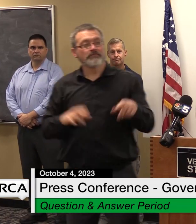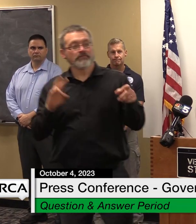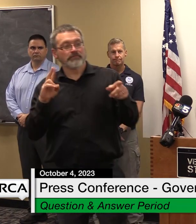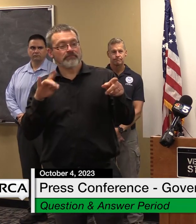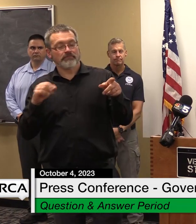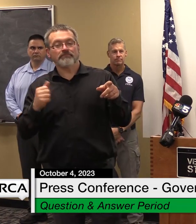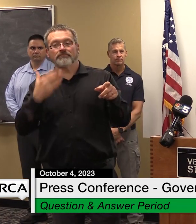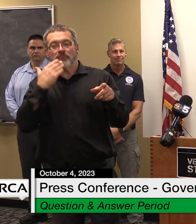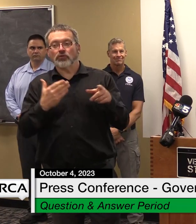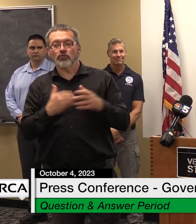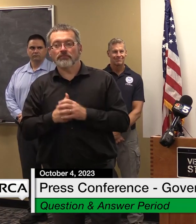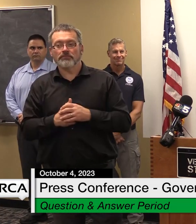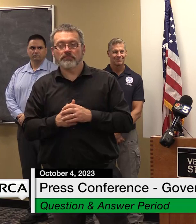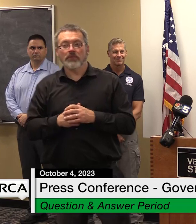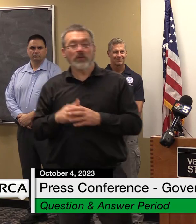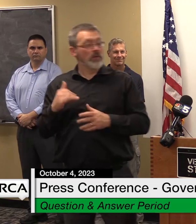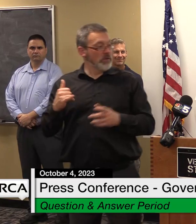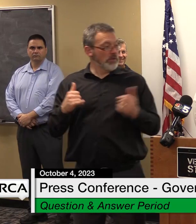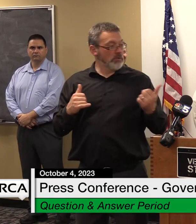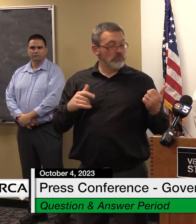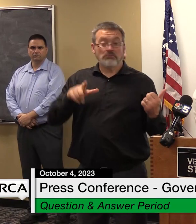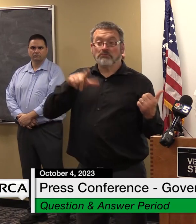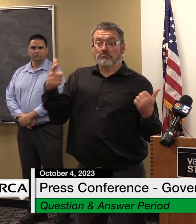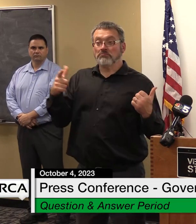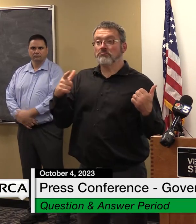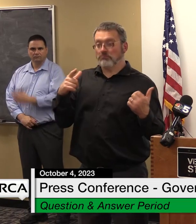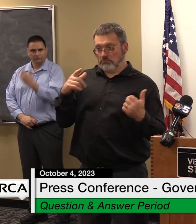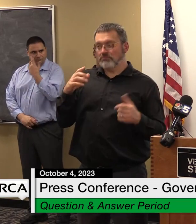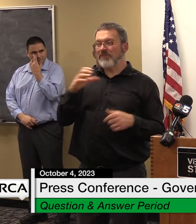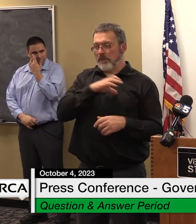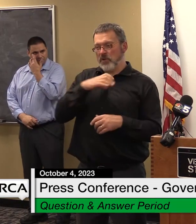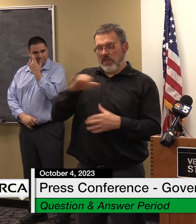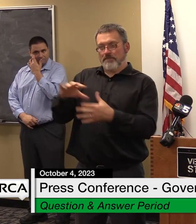Deputy Commissioner DeGree, call him.